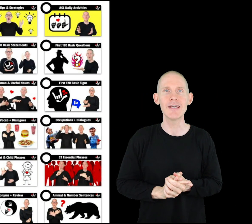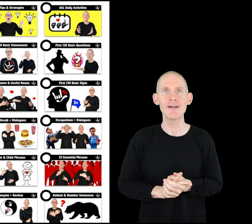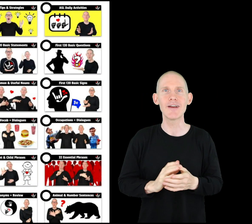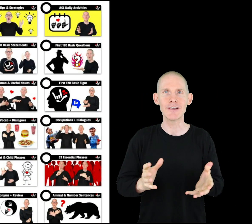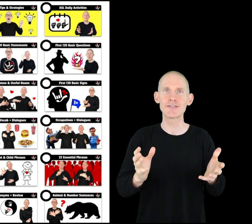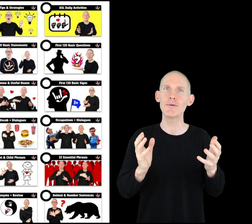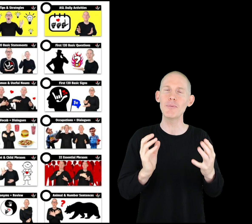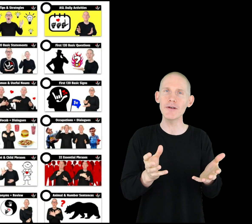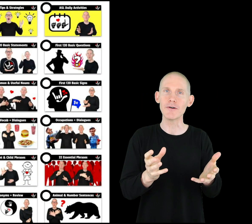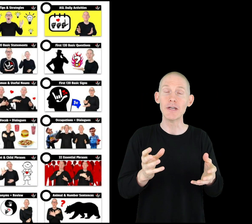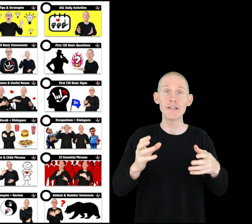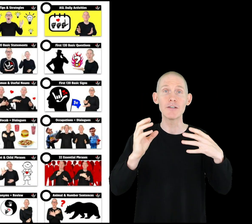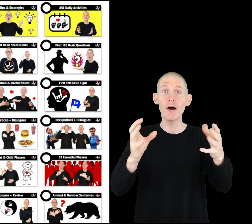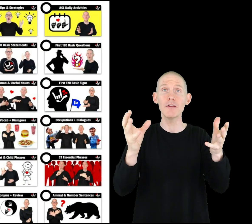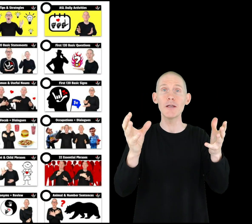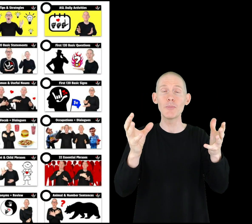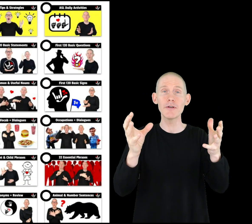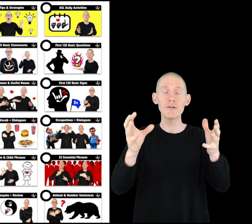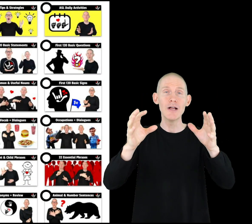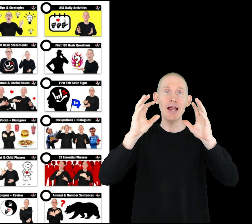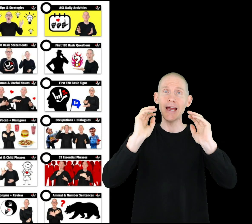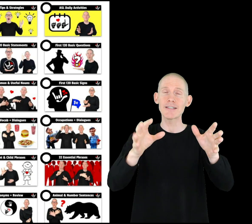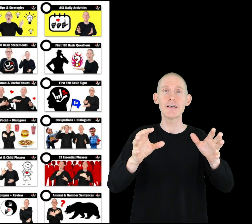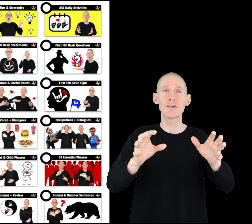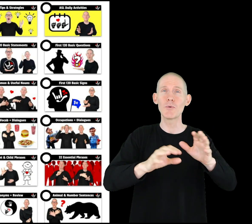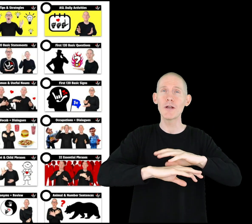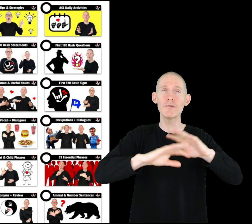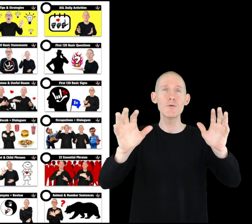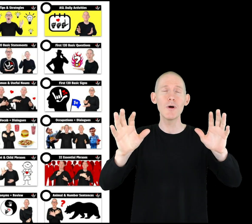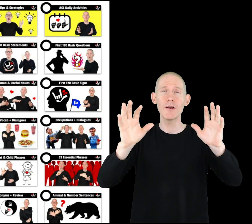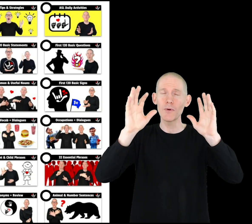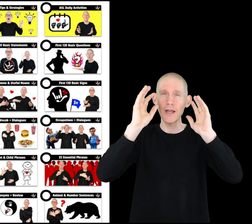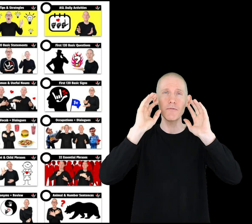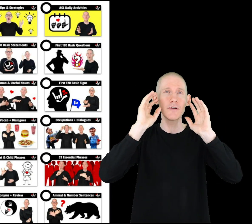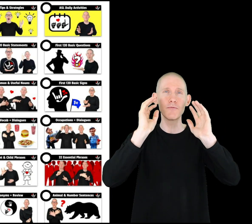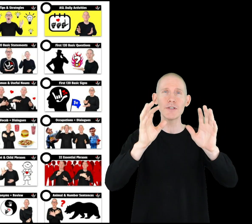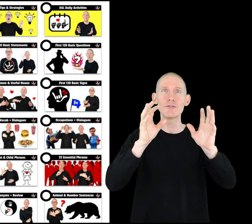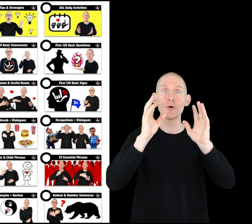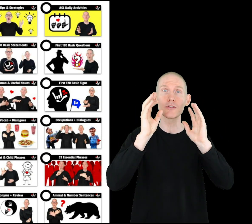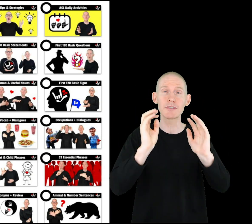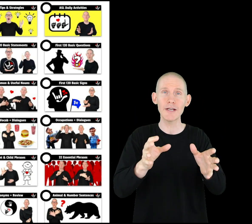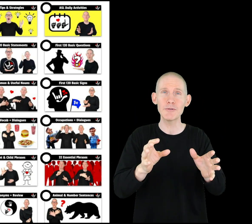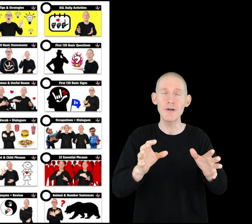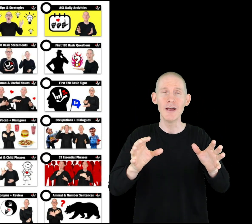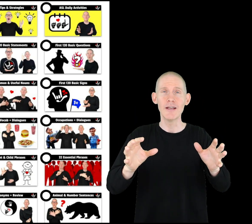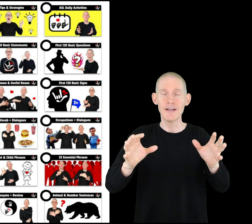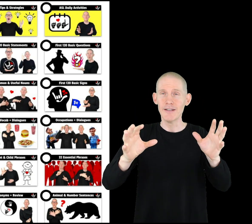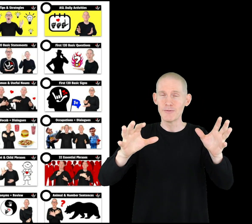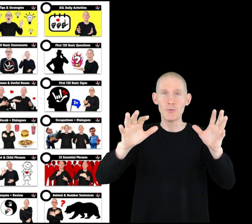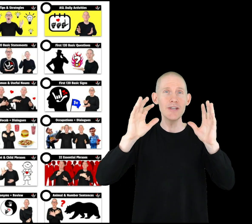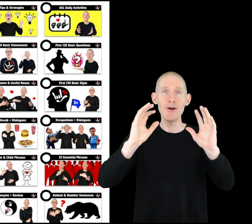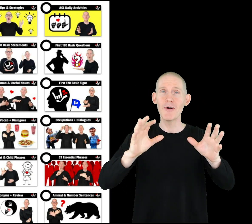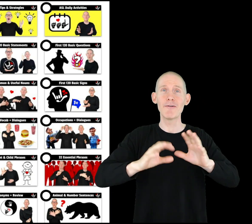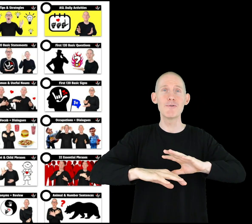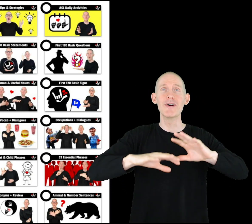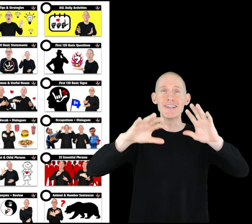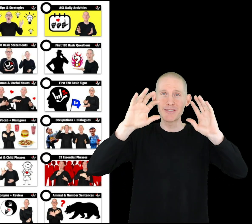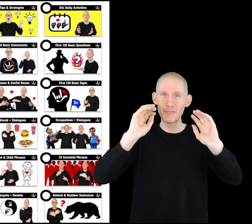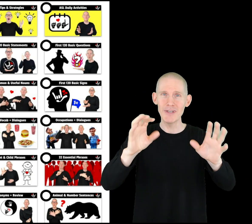course, make sure you really know the signs. And then we test you. Review and testing, 2 parts. Make sure